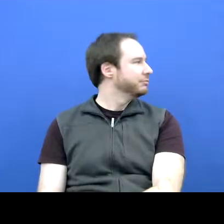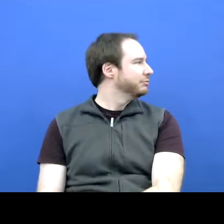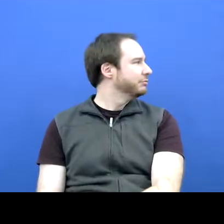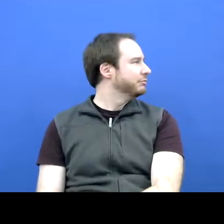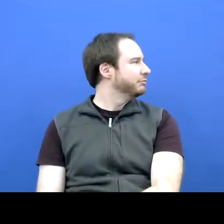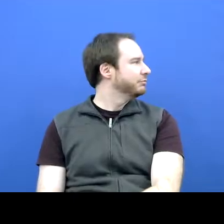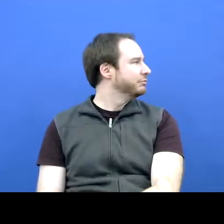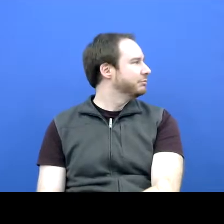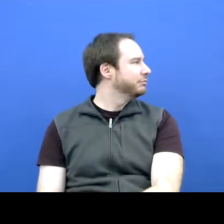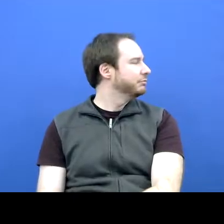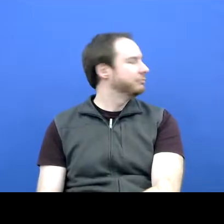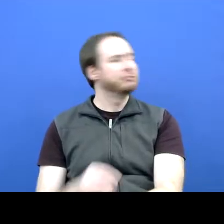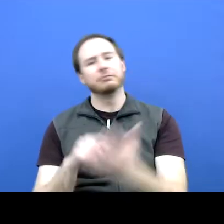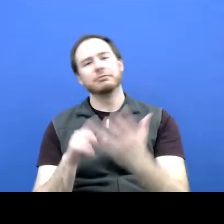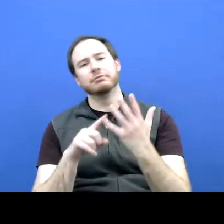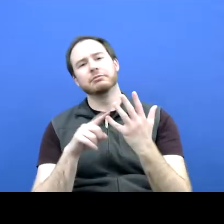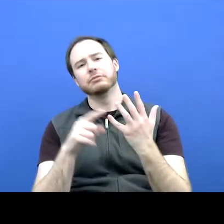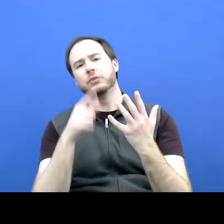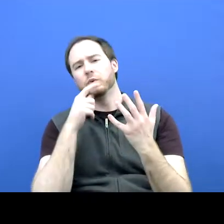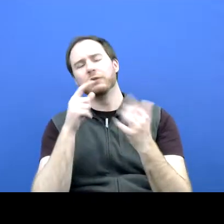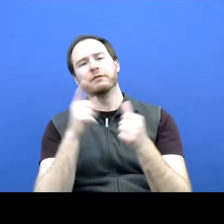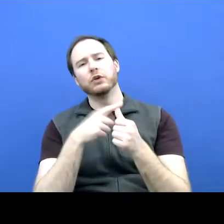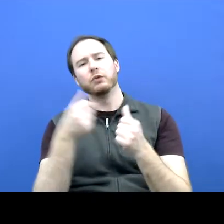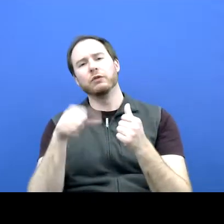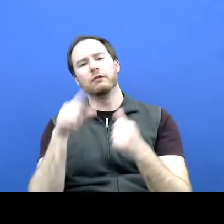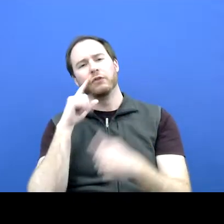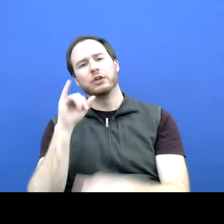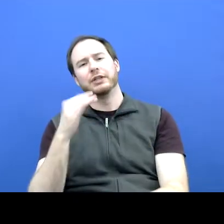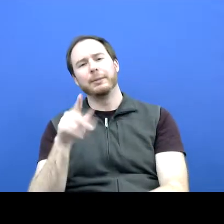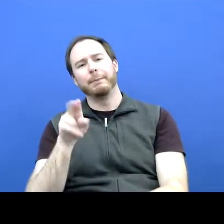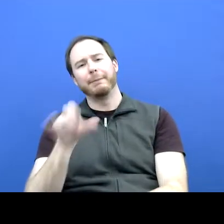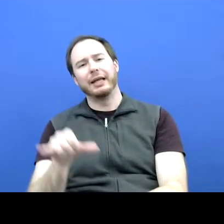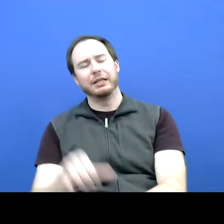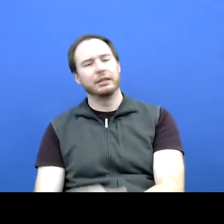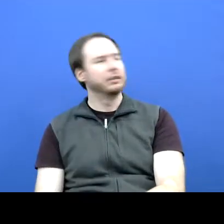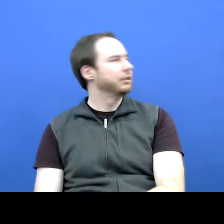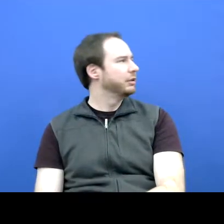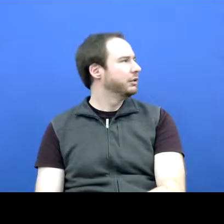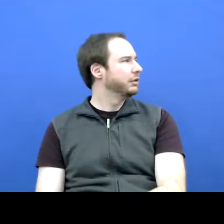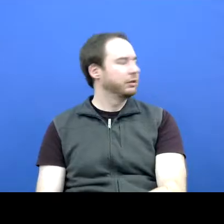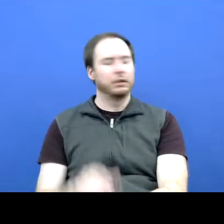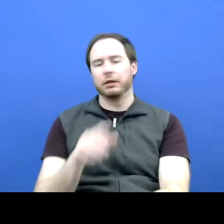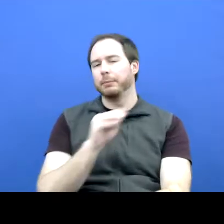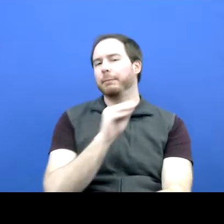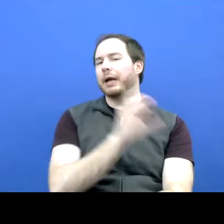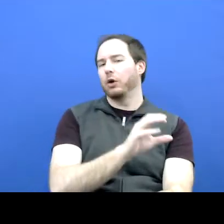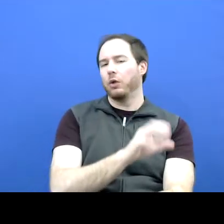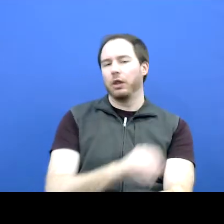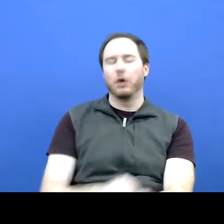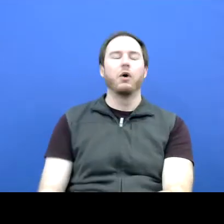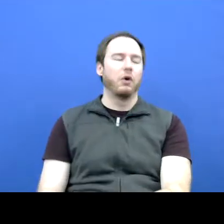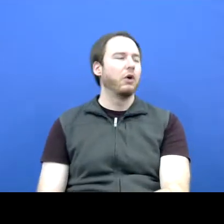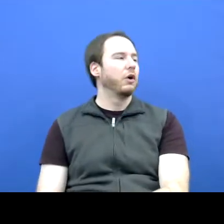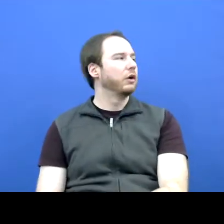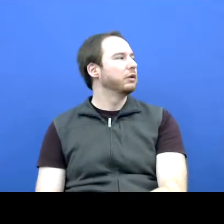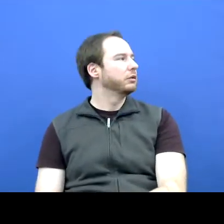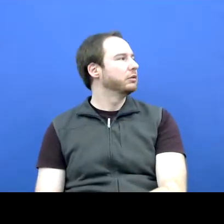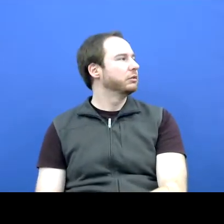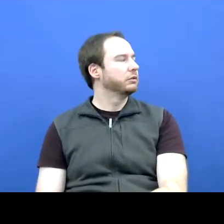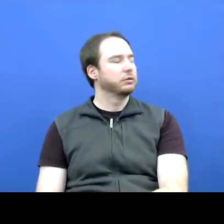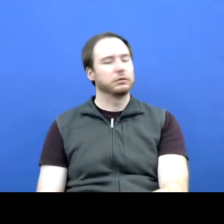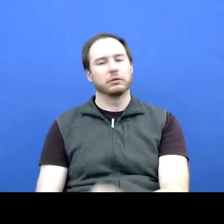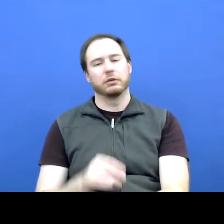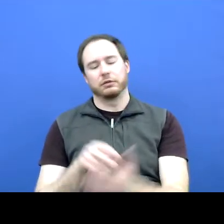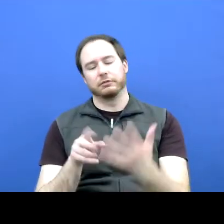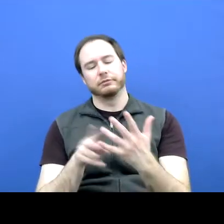first refusal on J.C. Penney building? Was that? That would be Mary Carriola. Okay, and then the other